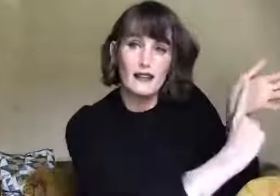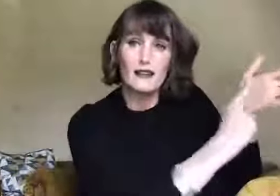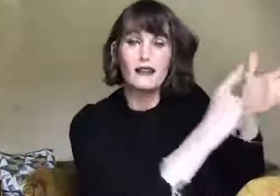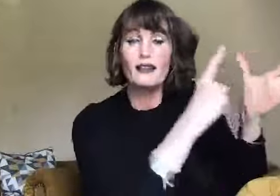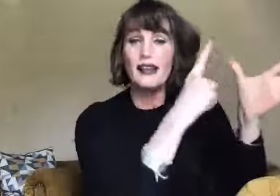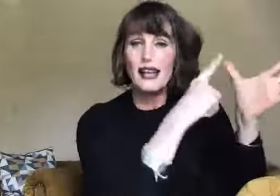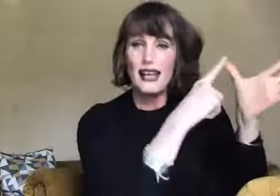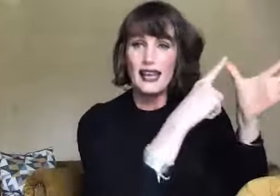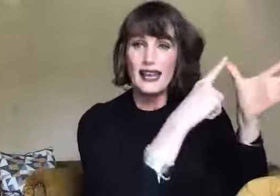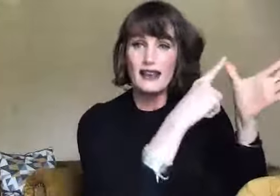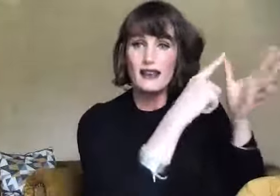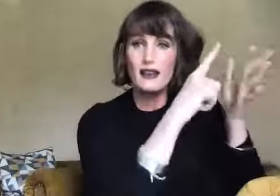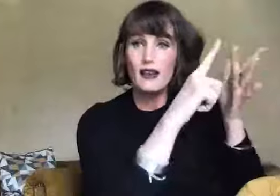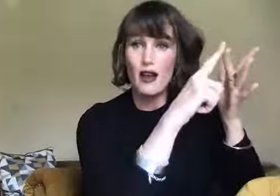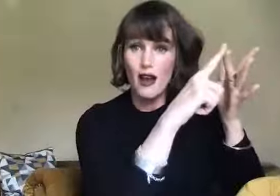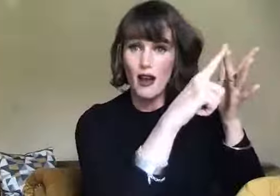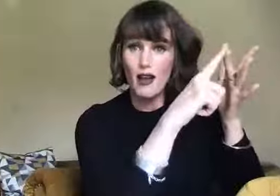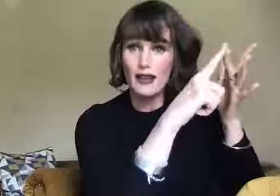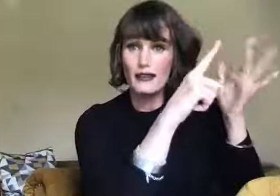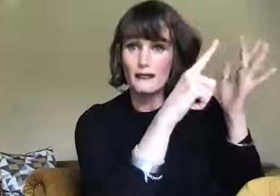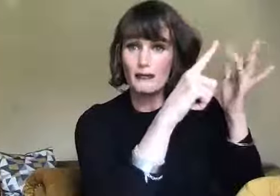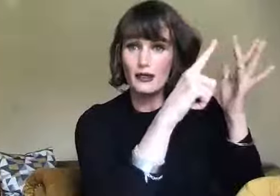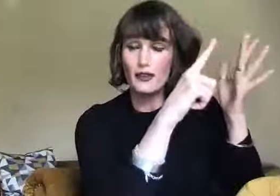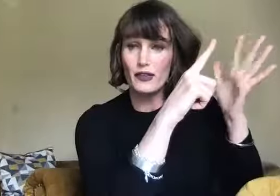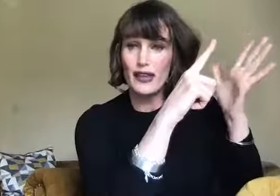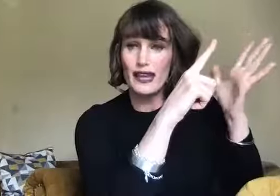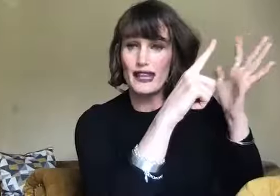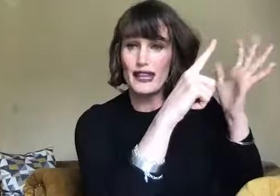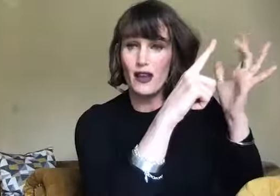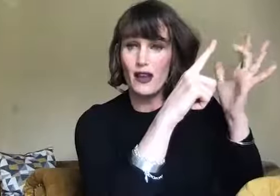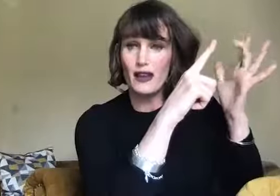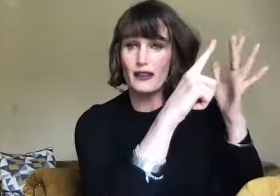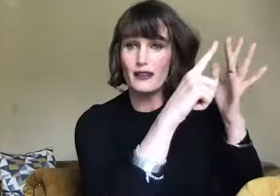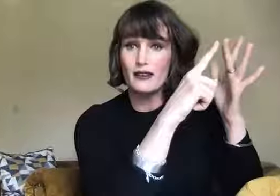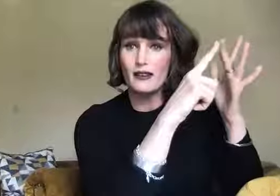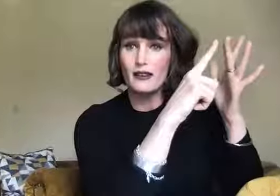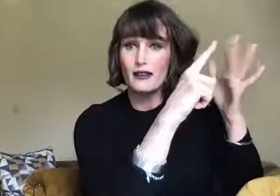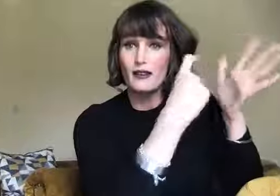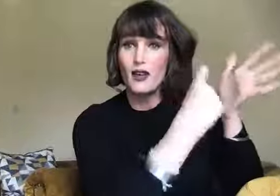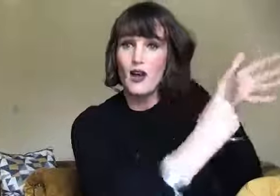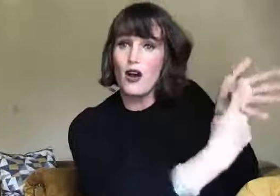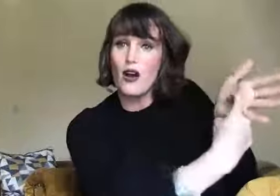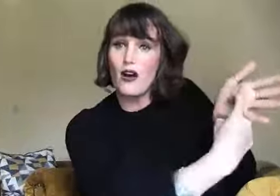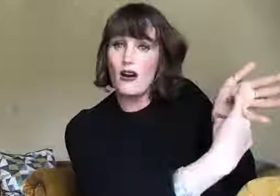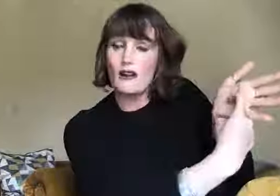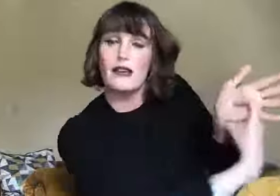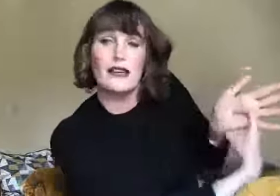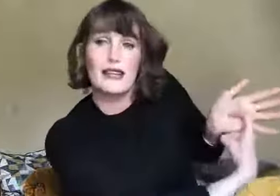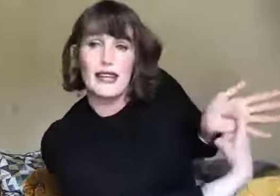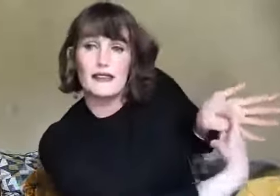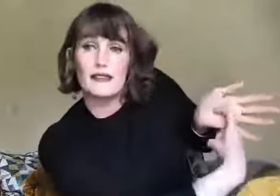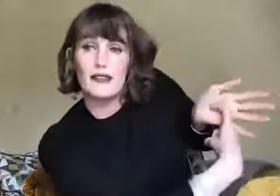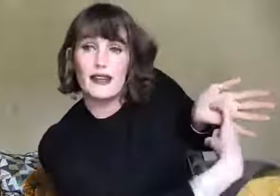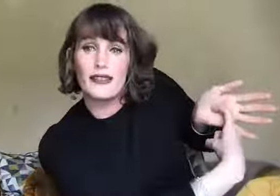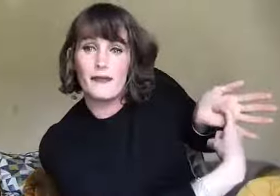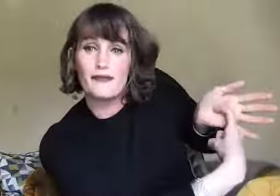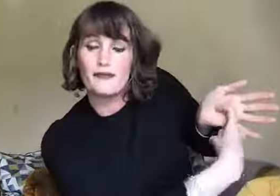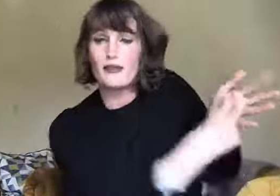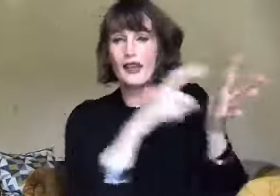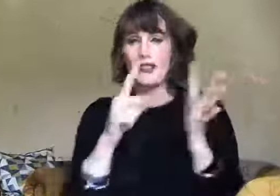L, A, I, middle finger, A, E, I, R, and again like that. And